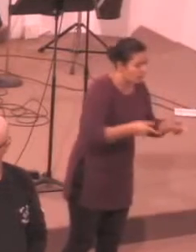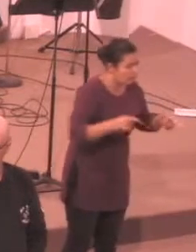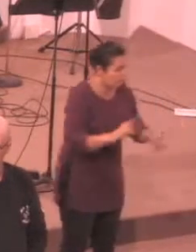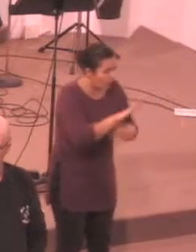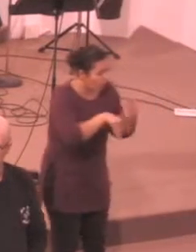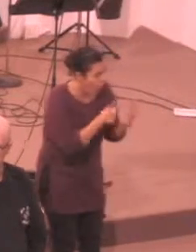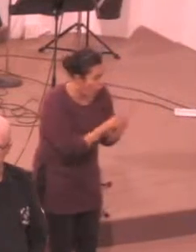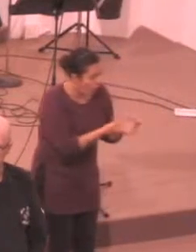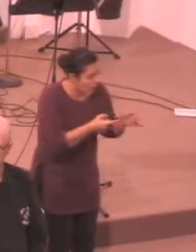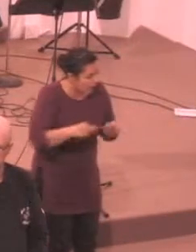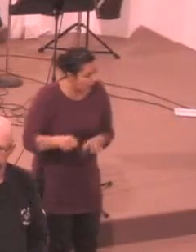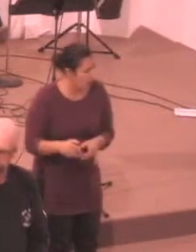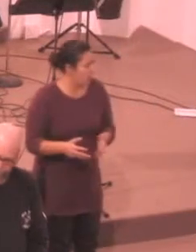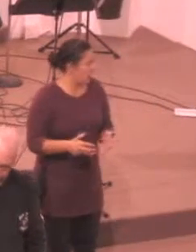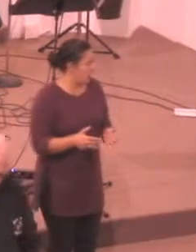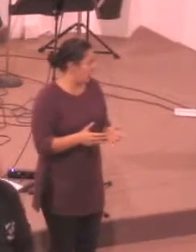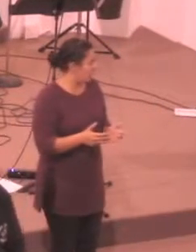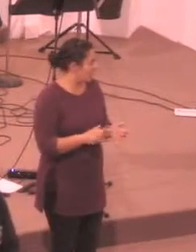everything. The whole works.